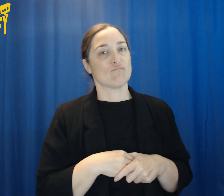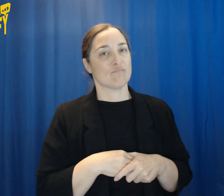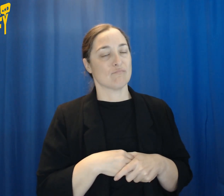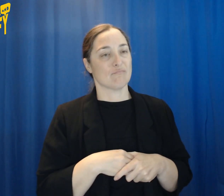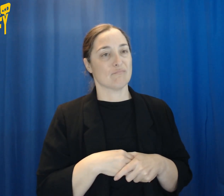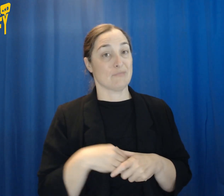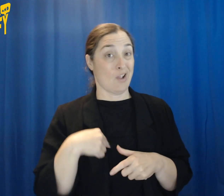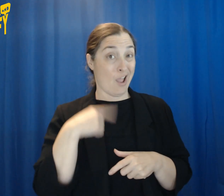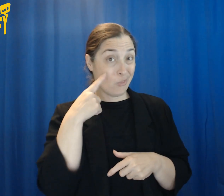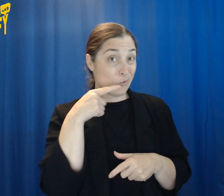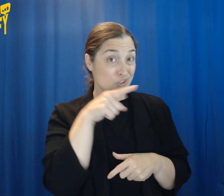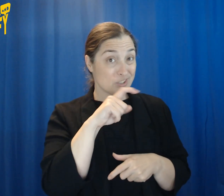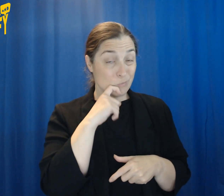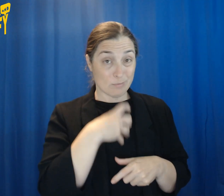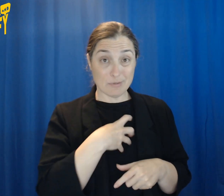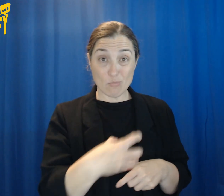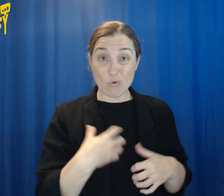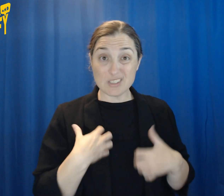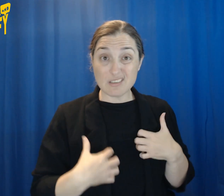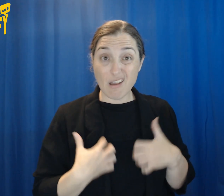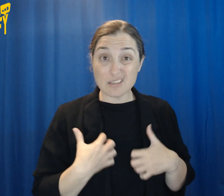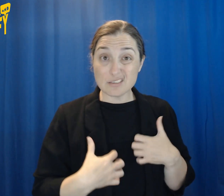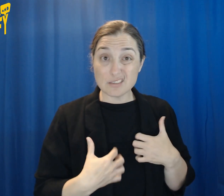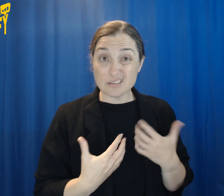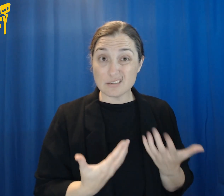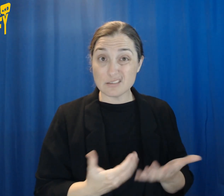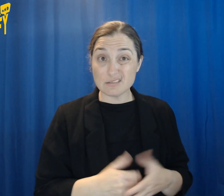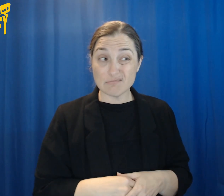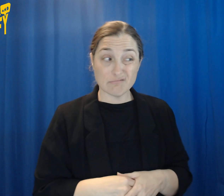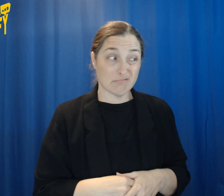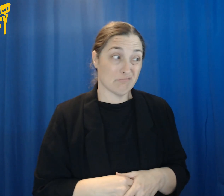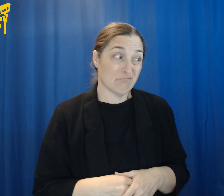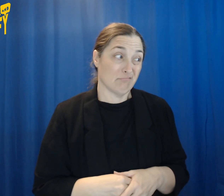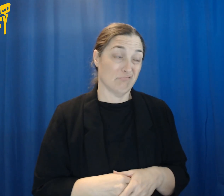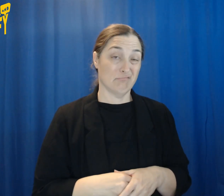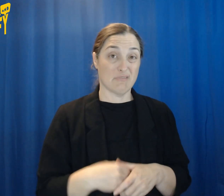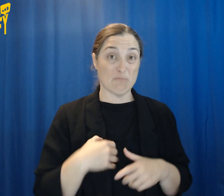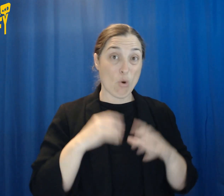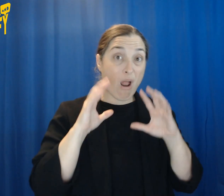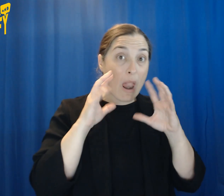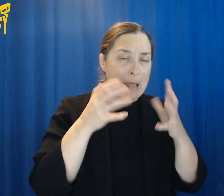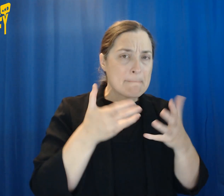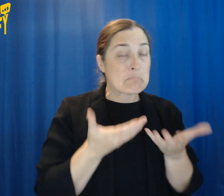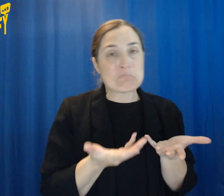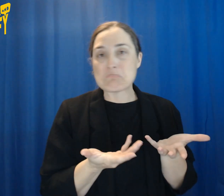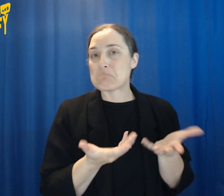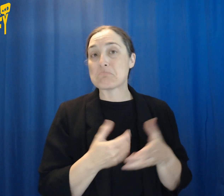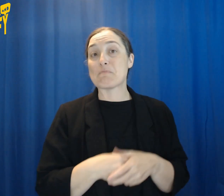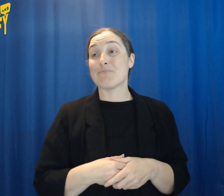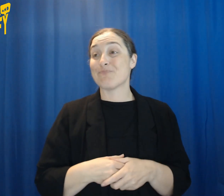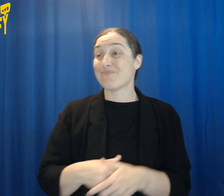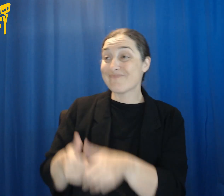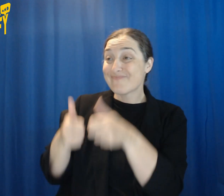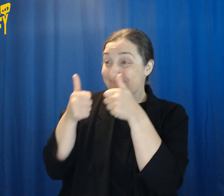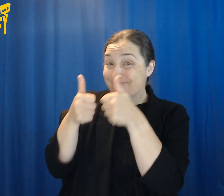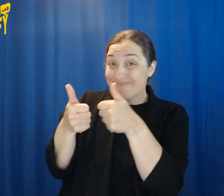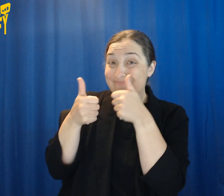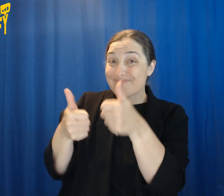excited, I thought she'd be a bit more into it, but she was just like, you did it. You always wanted to write a